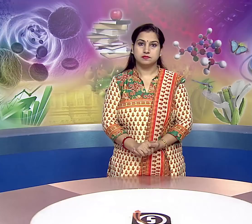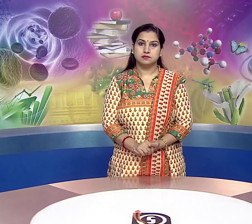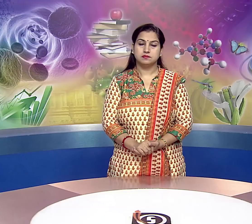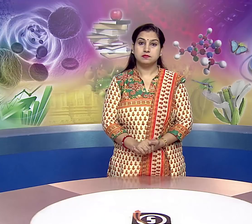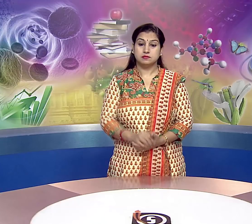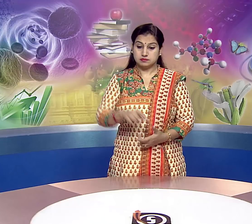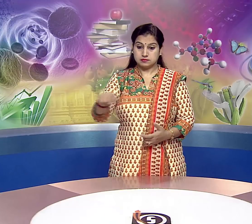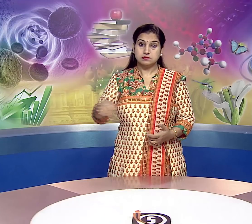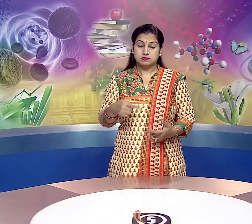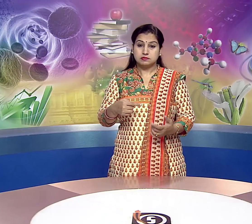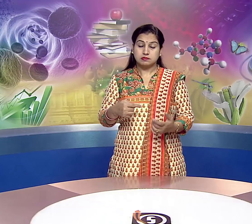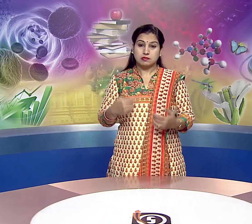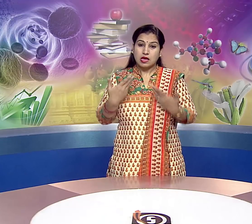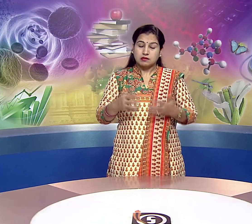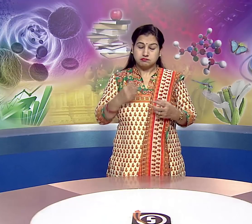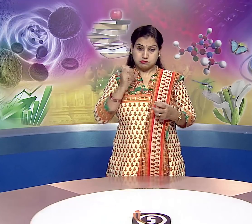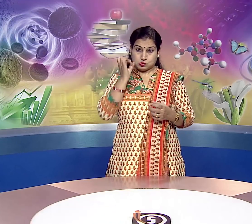They never do anything aggressive